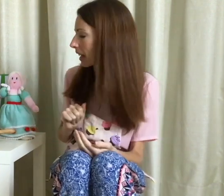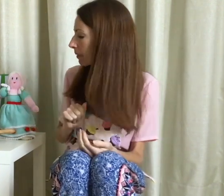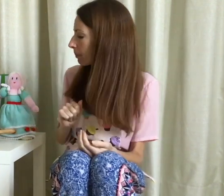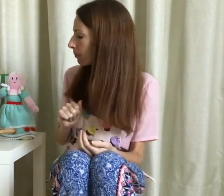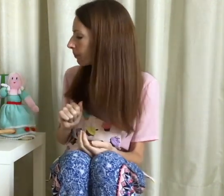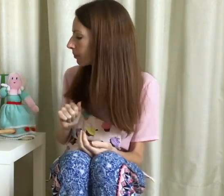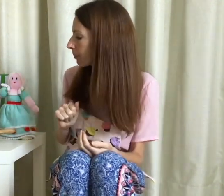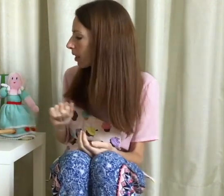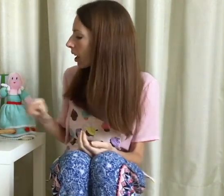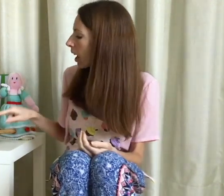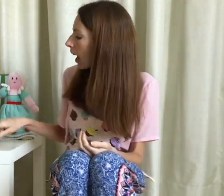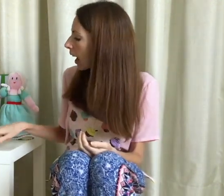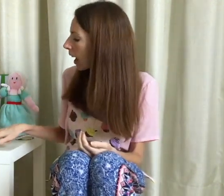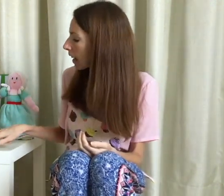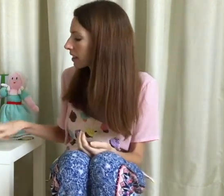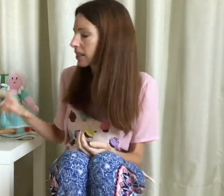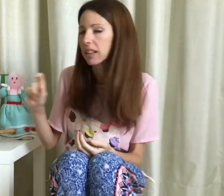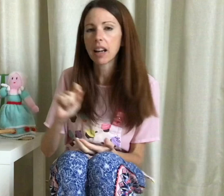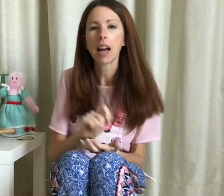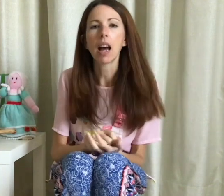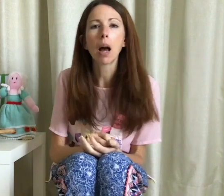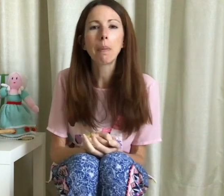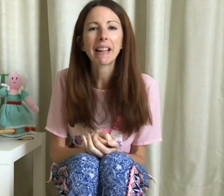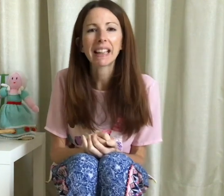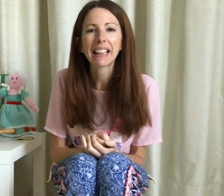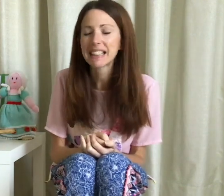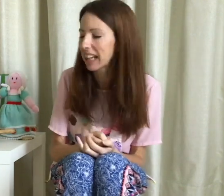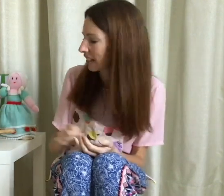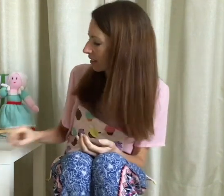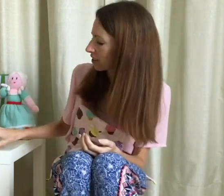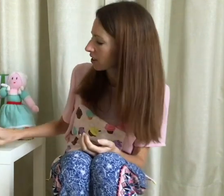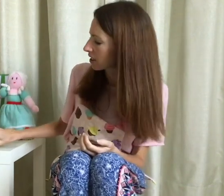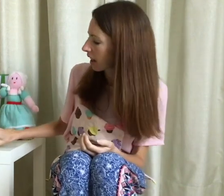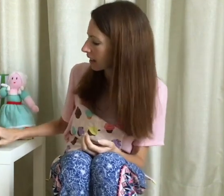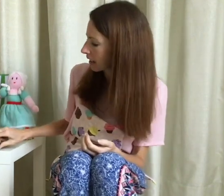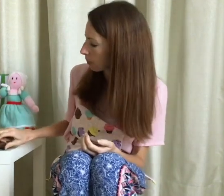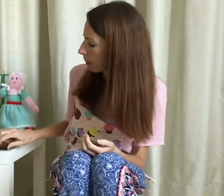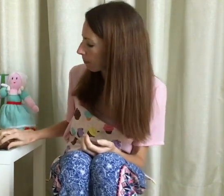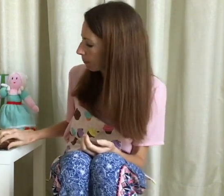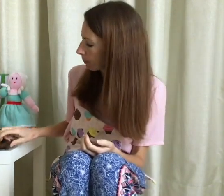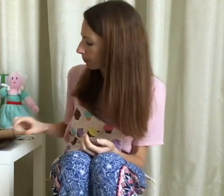spreading, and a baking tin, just like this one.